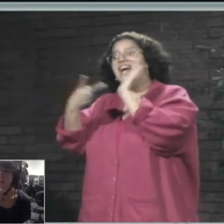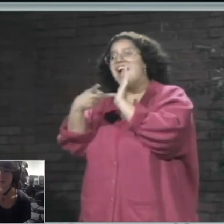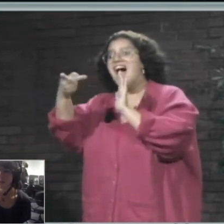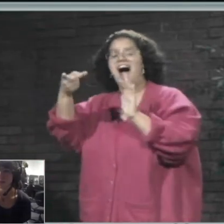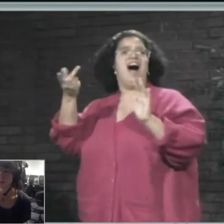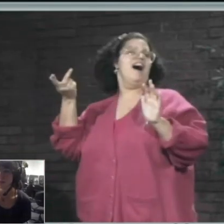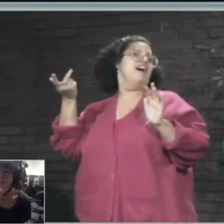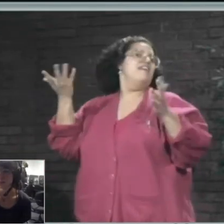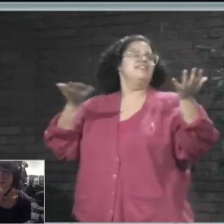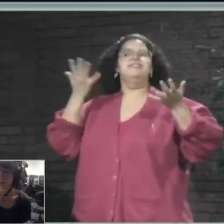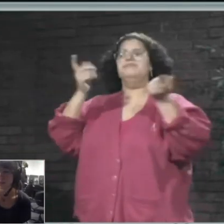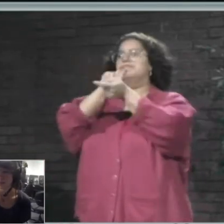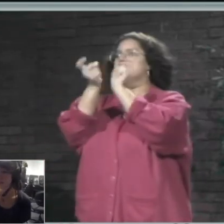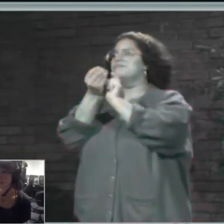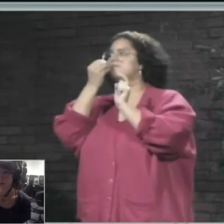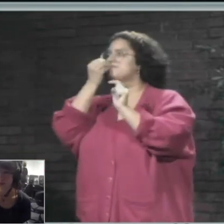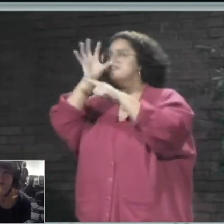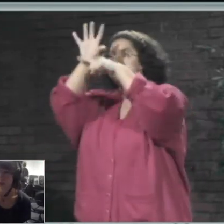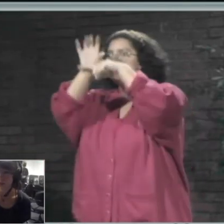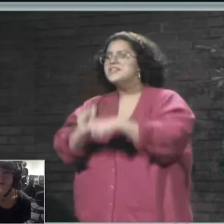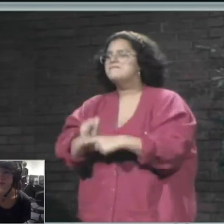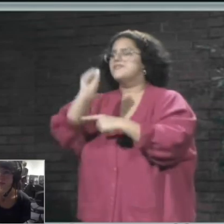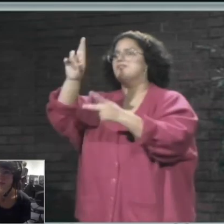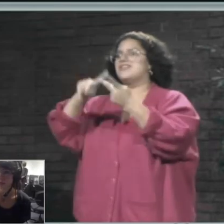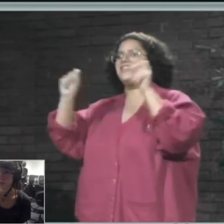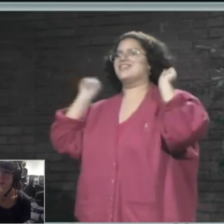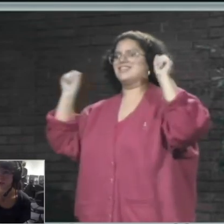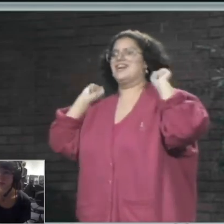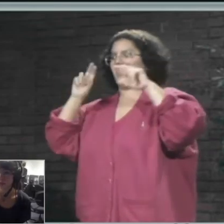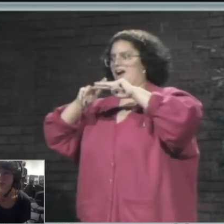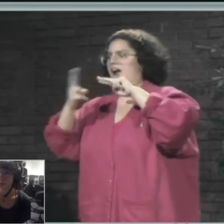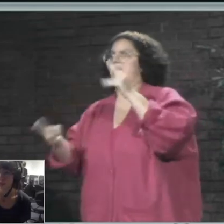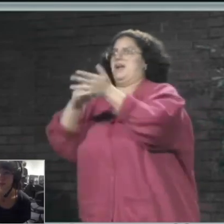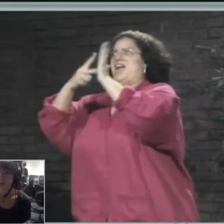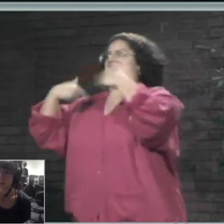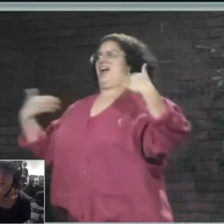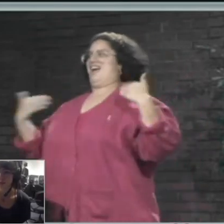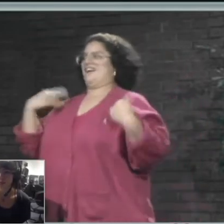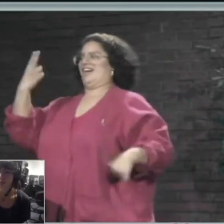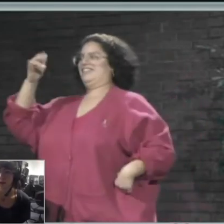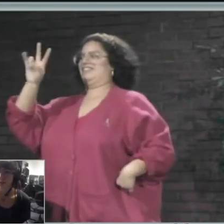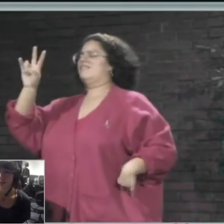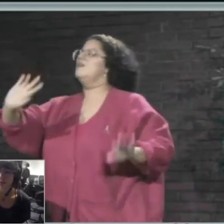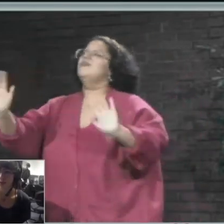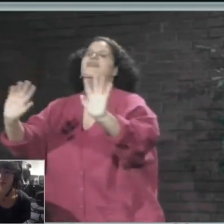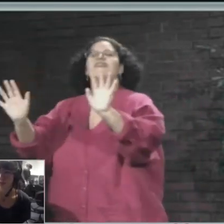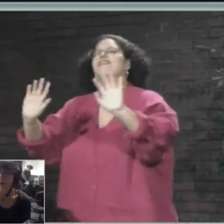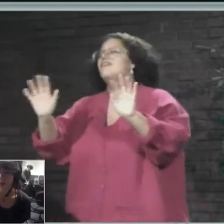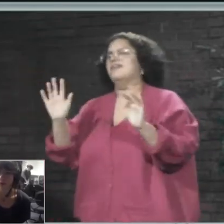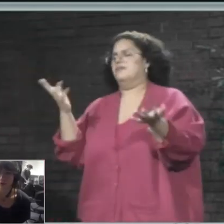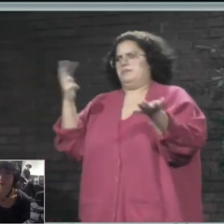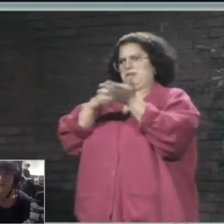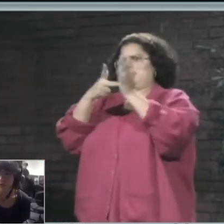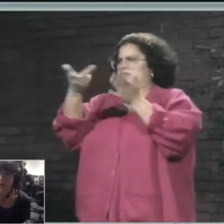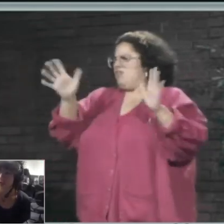Maybe you are losing a ton of weight. You haven't changed your eating habits, you haven't exercised, you haven't even been trying to lose